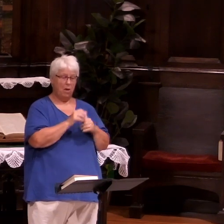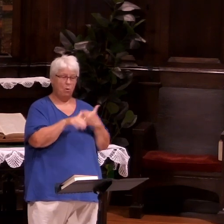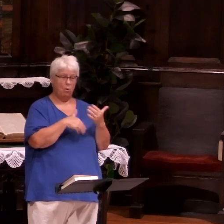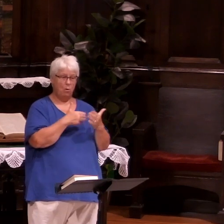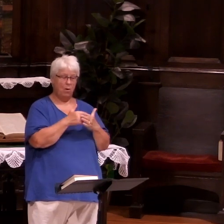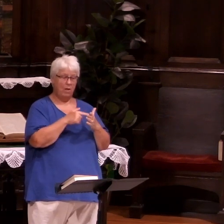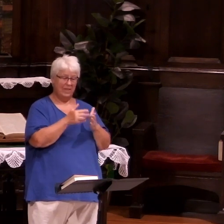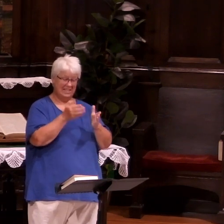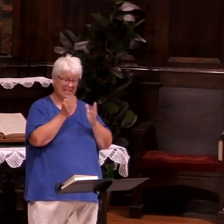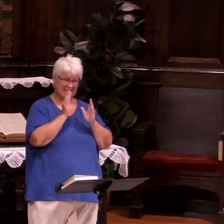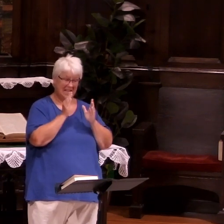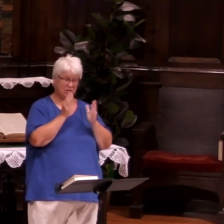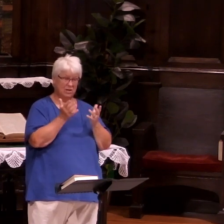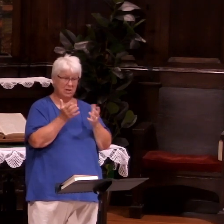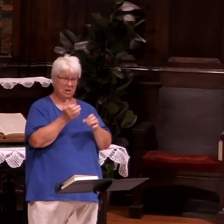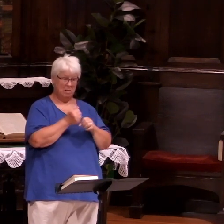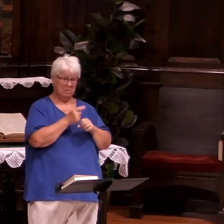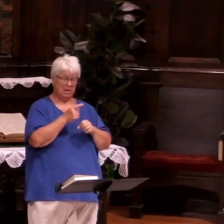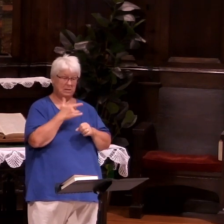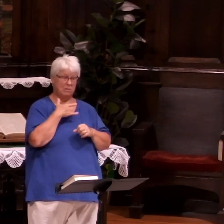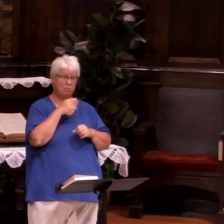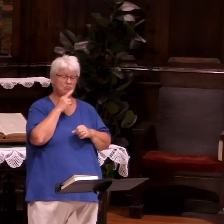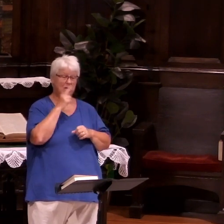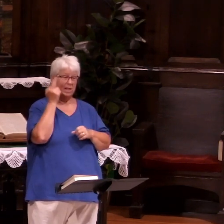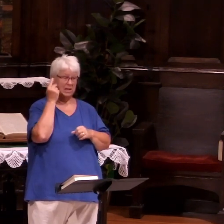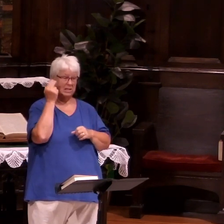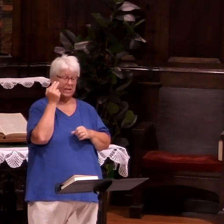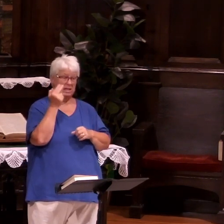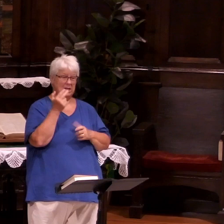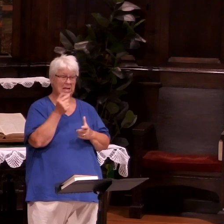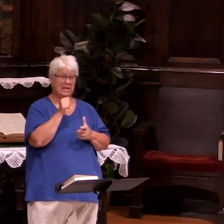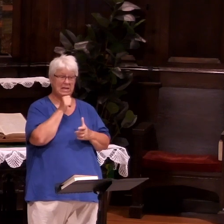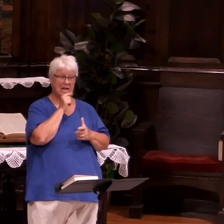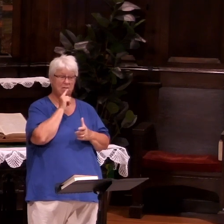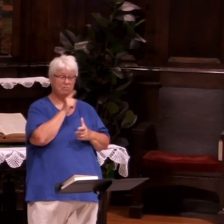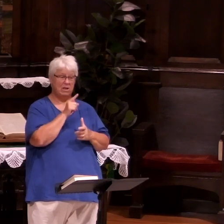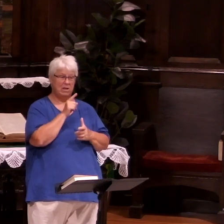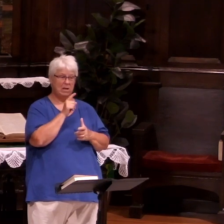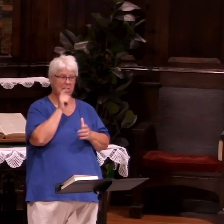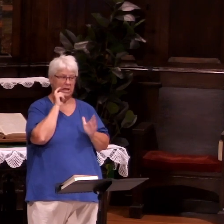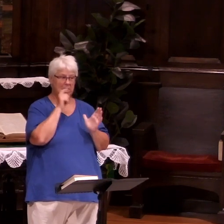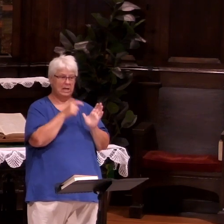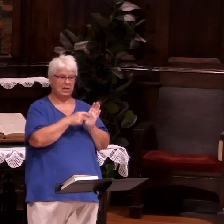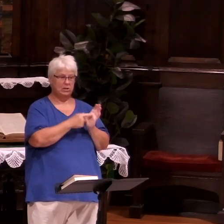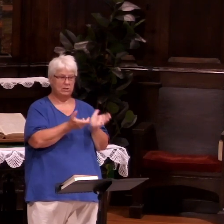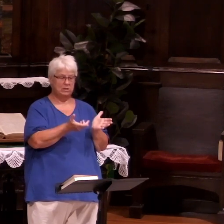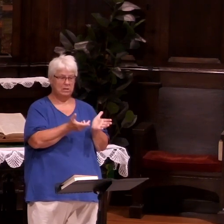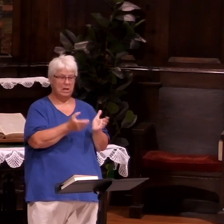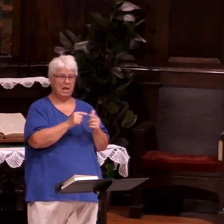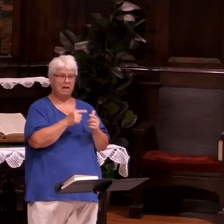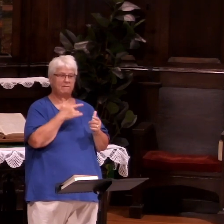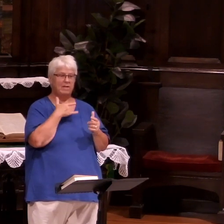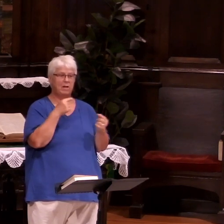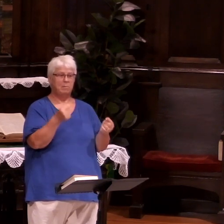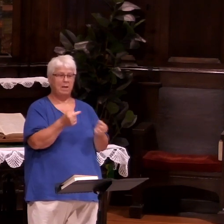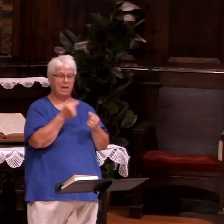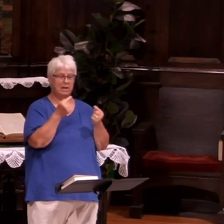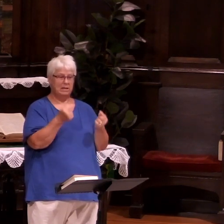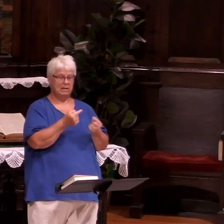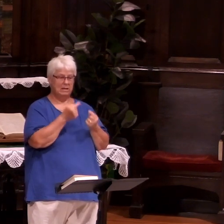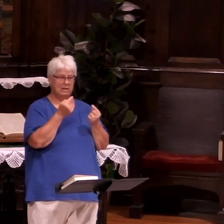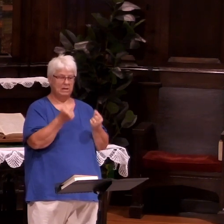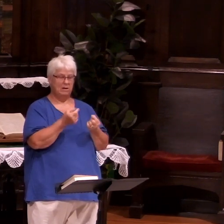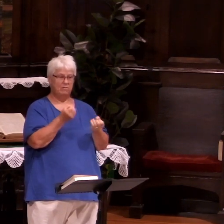of this attention makes him realize that he's never actually acknowledged how much pain he's been